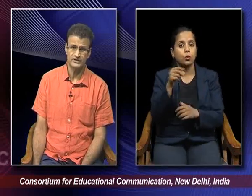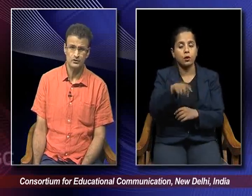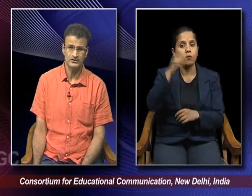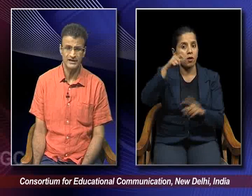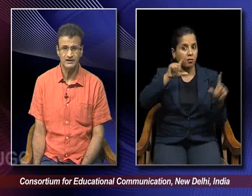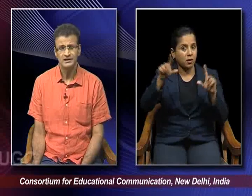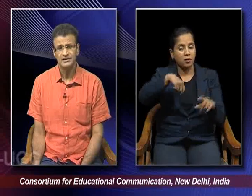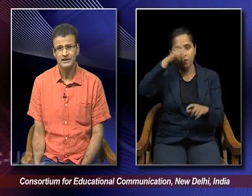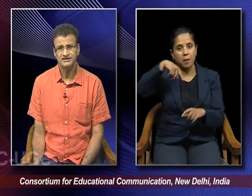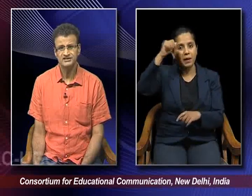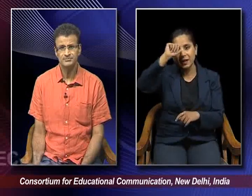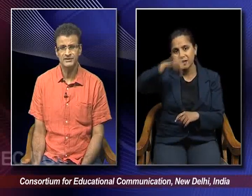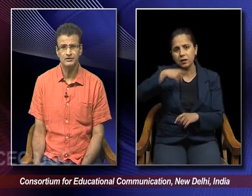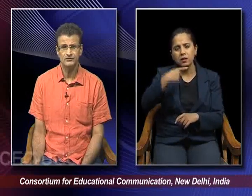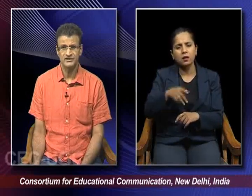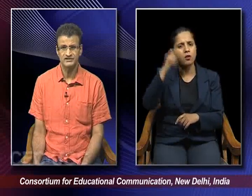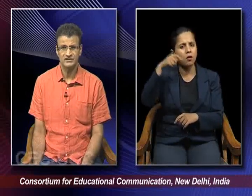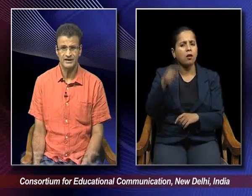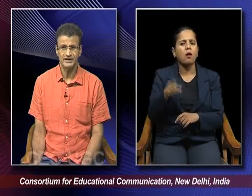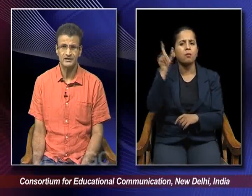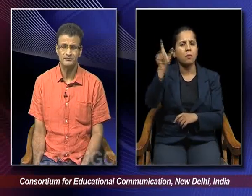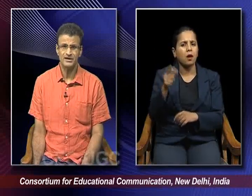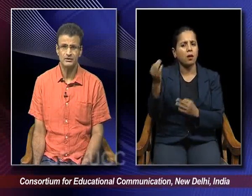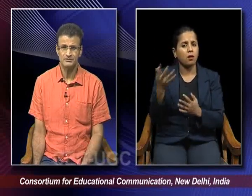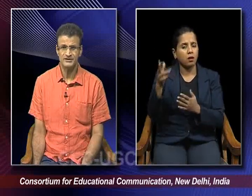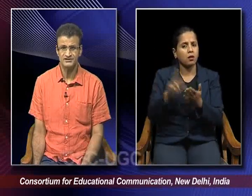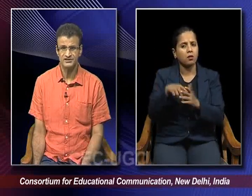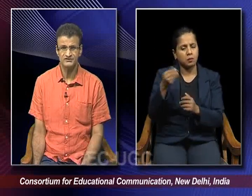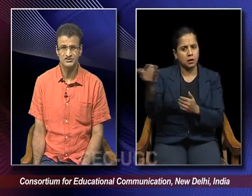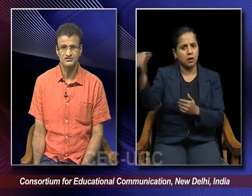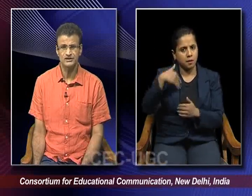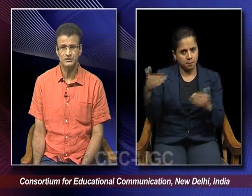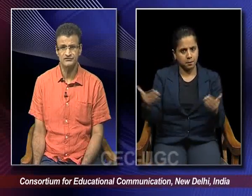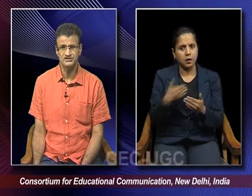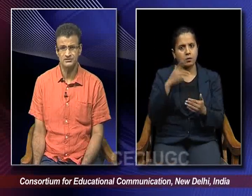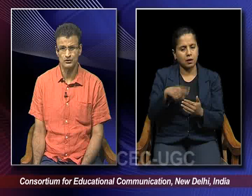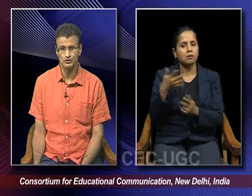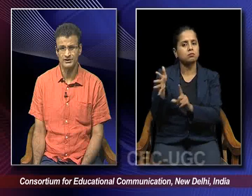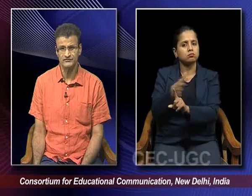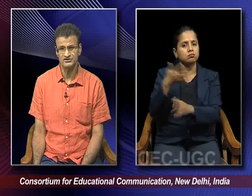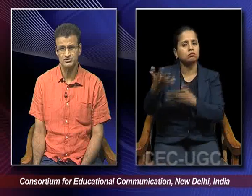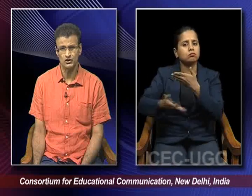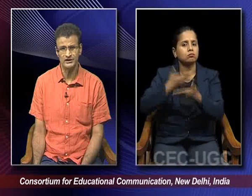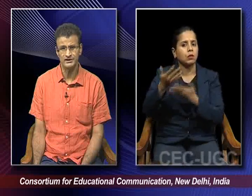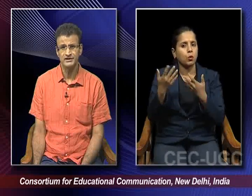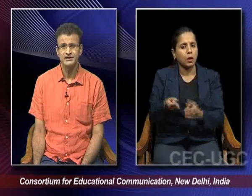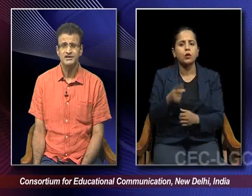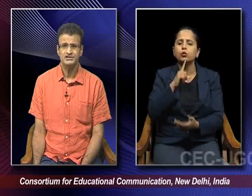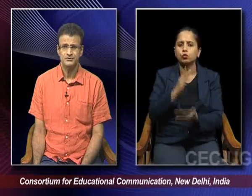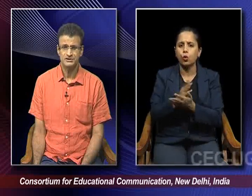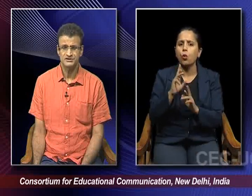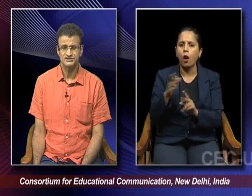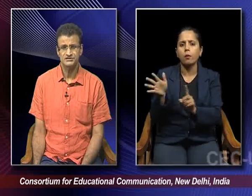he wrote that let the champion of the Ridra Narayan come down and meet us, and we shall try to convince him, or to be convinced. Surely